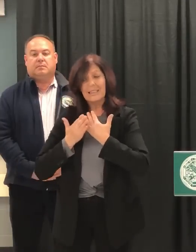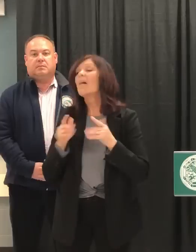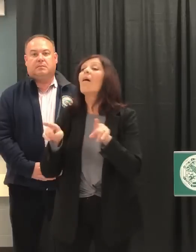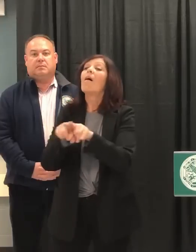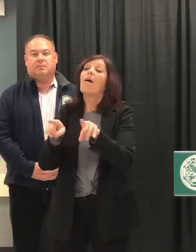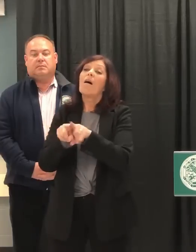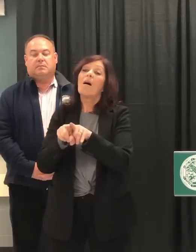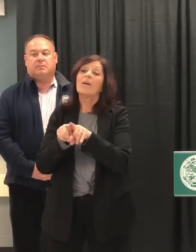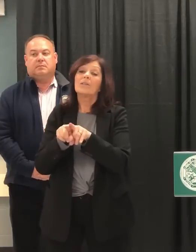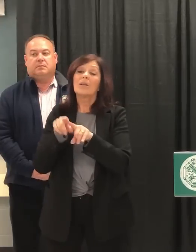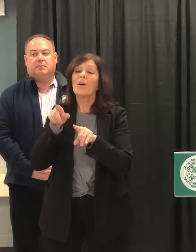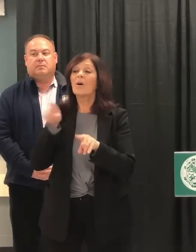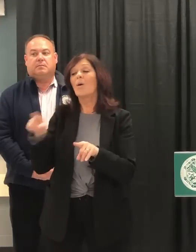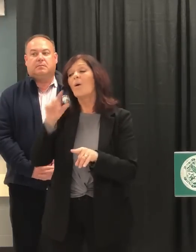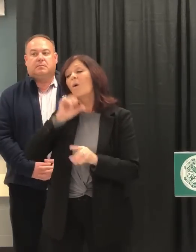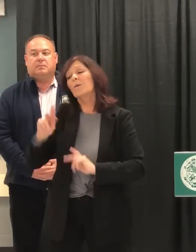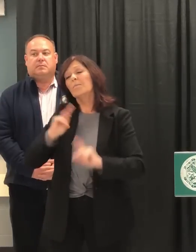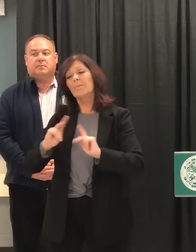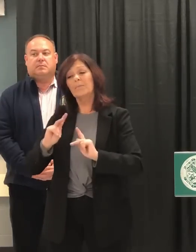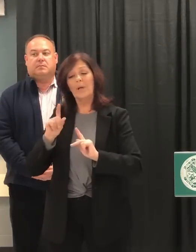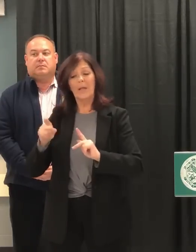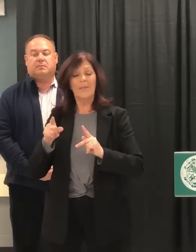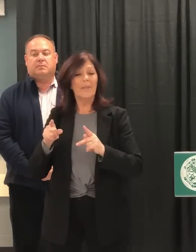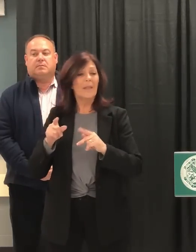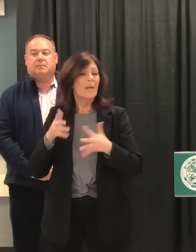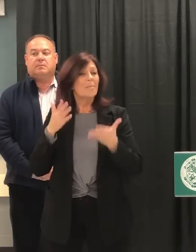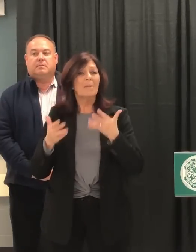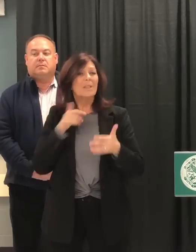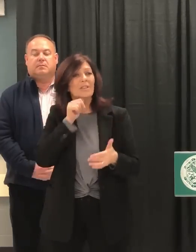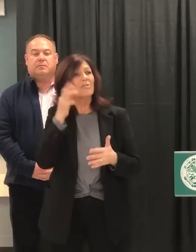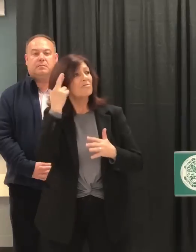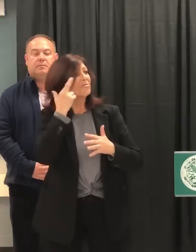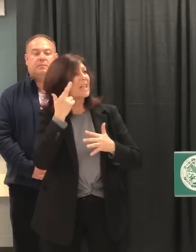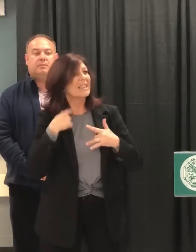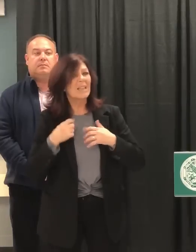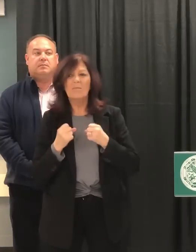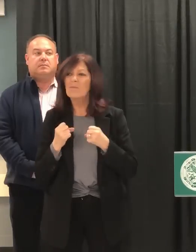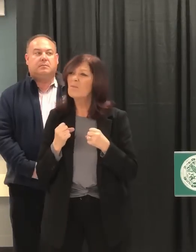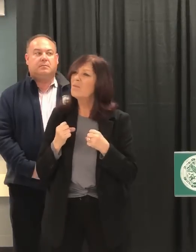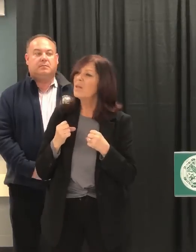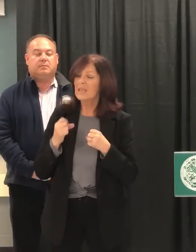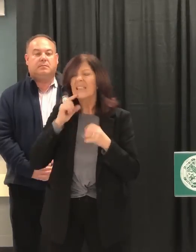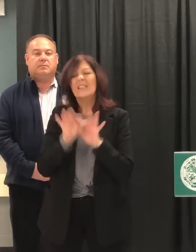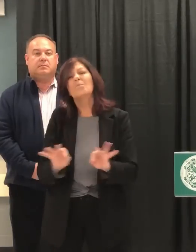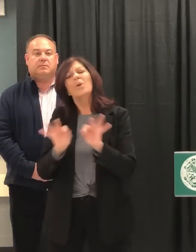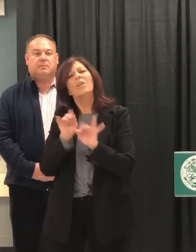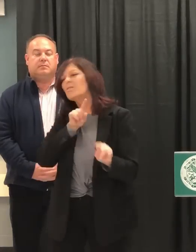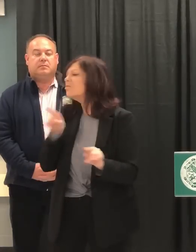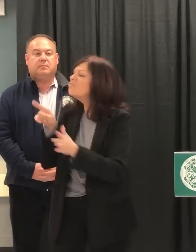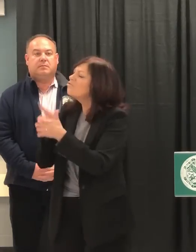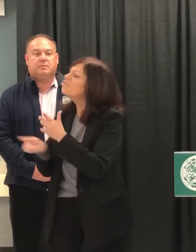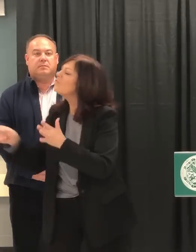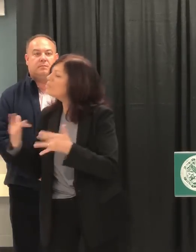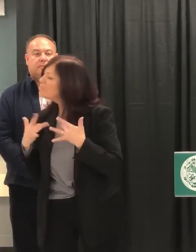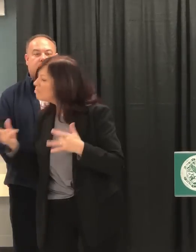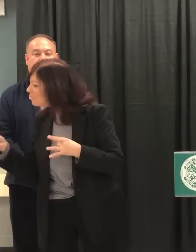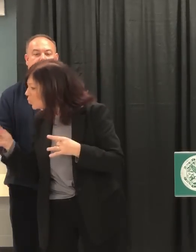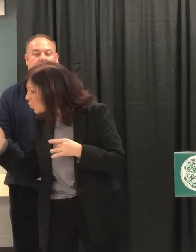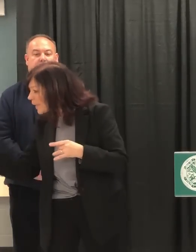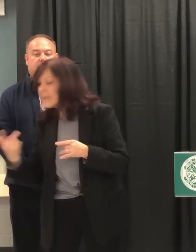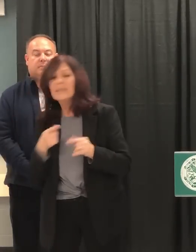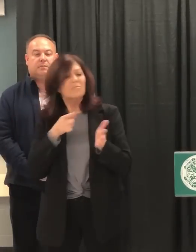also, their nervous systems may not allow them to detect that they may be becoming cold. So it's really important just to go over your neighbors,